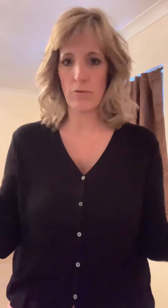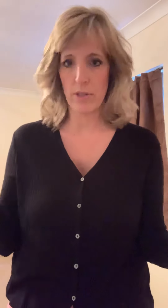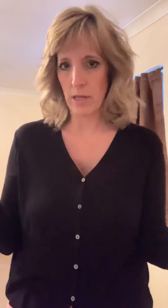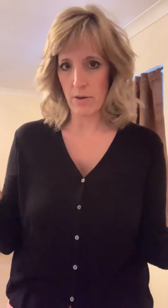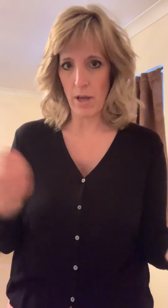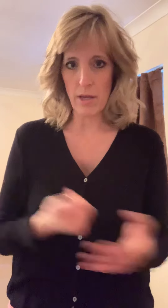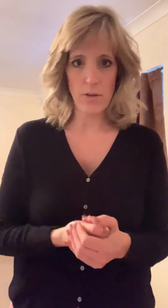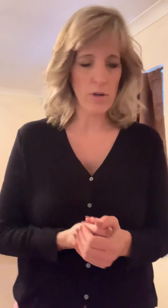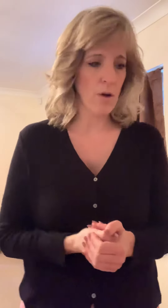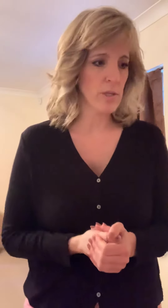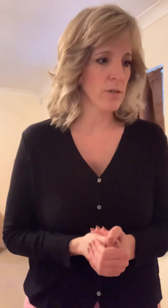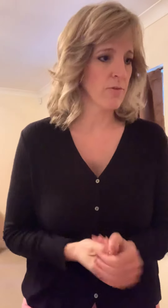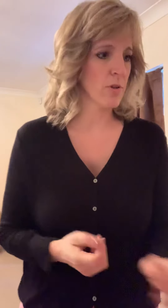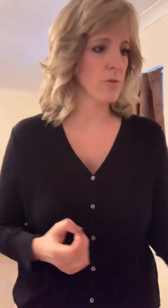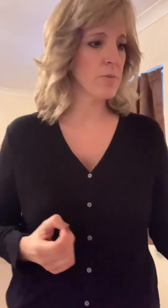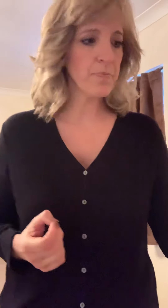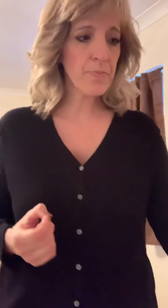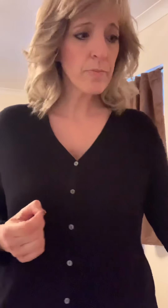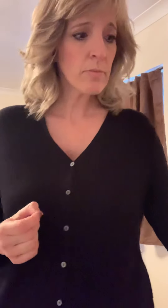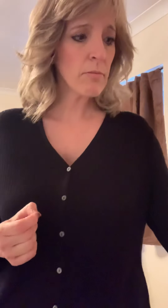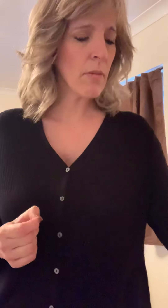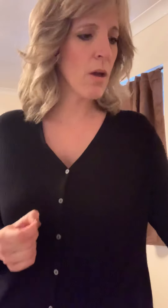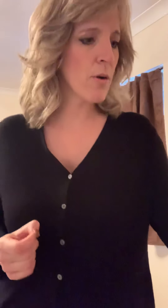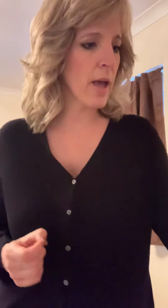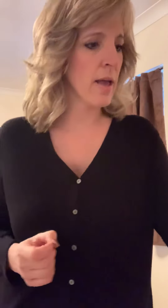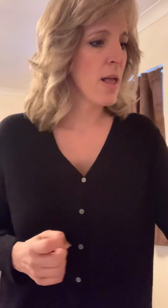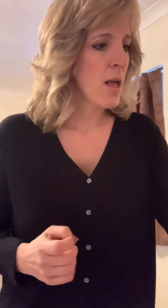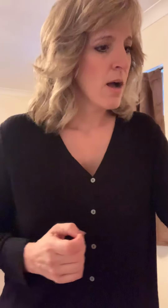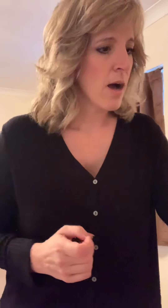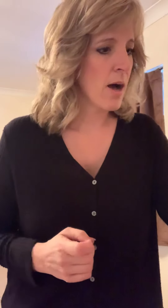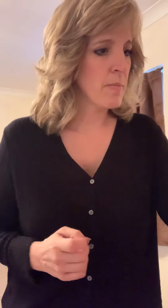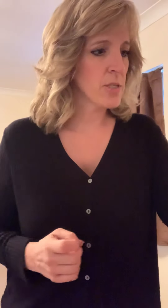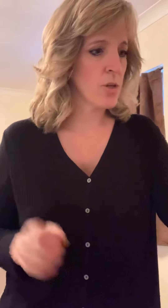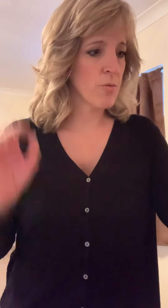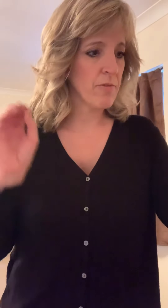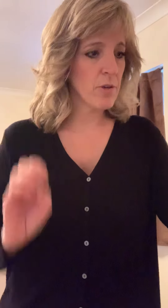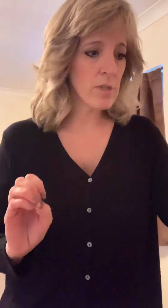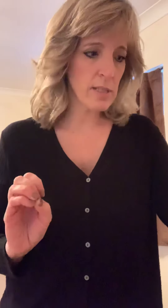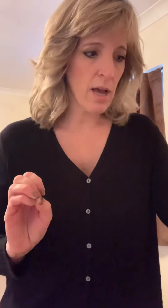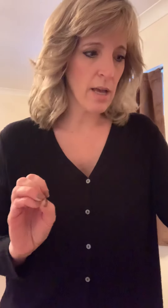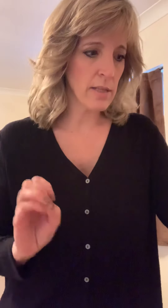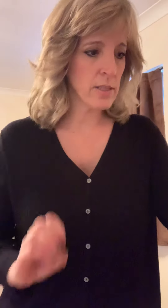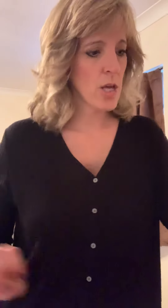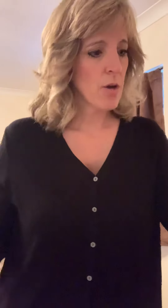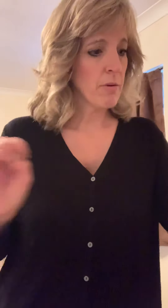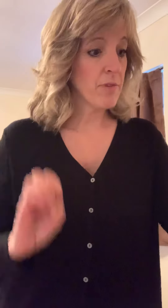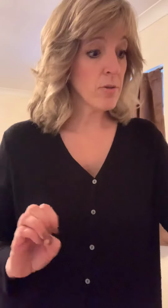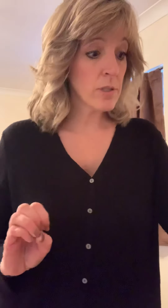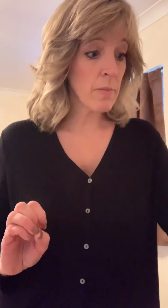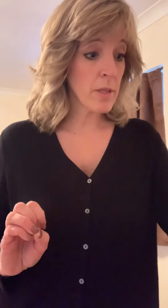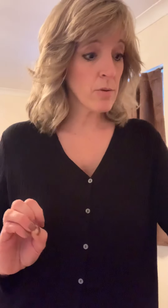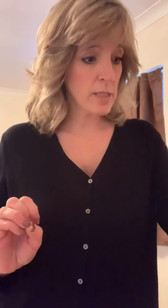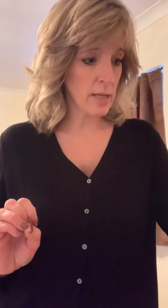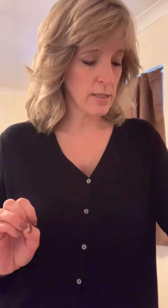the internet. You can always look for those. Okay. So review the signs, review some of those